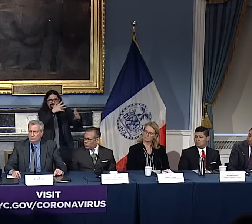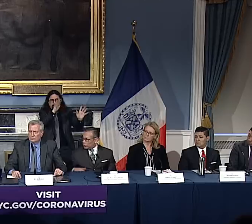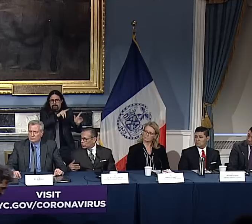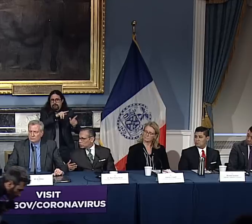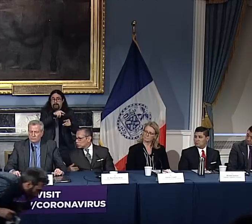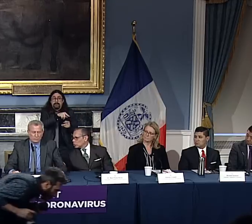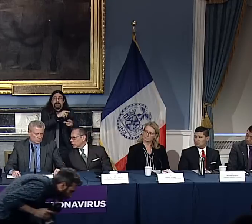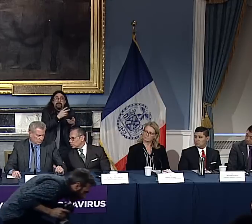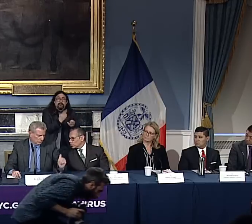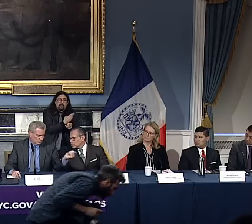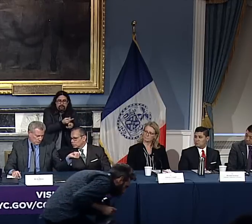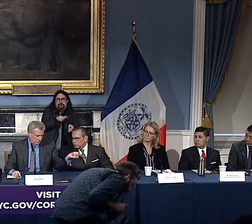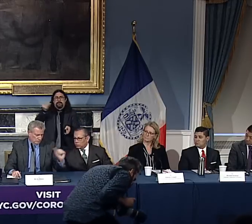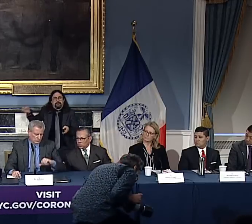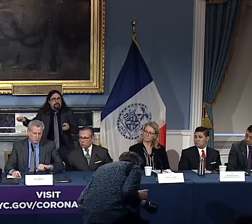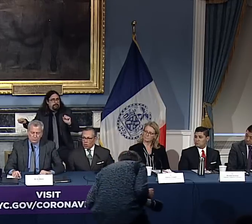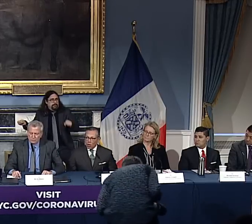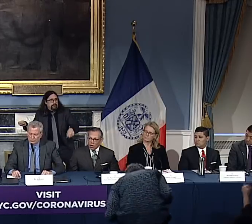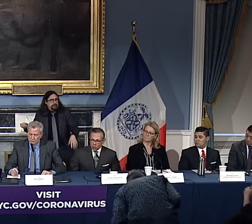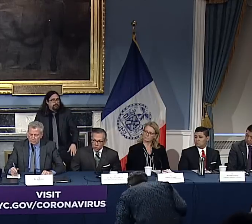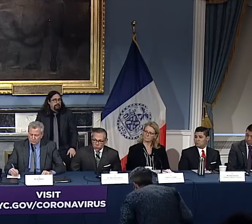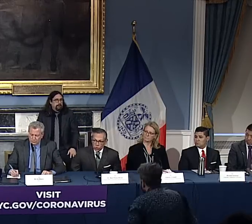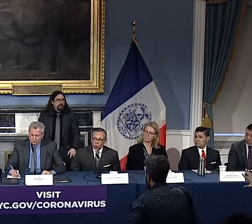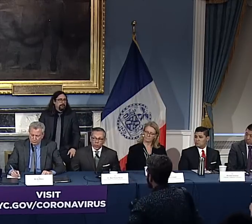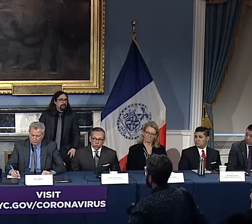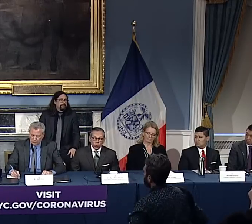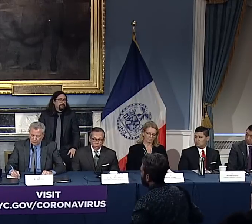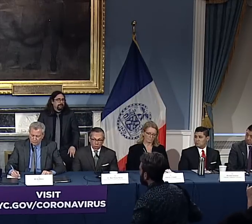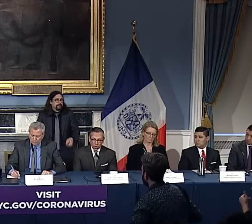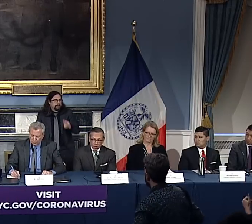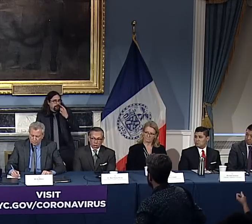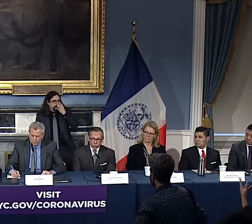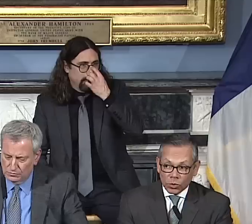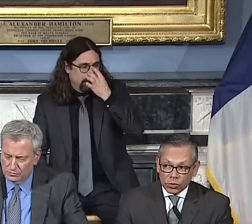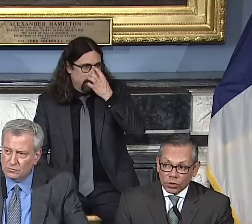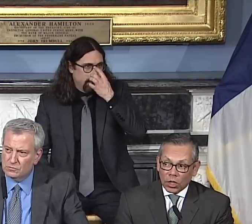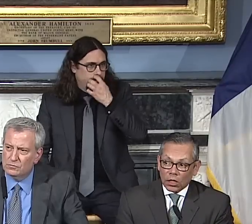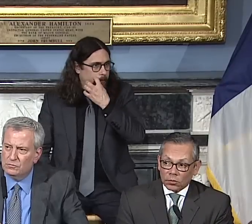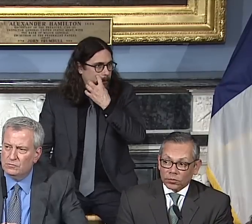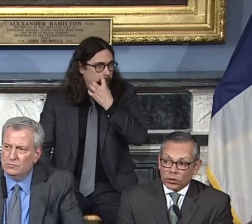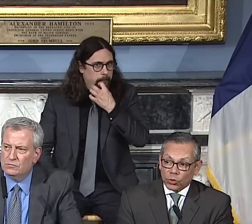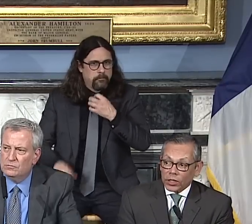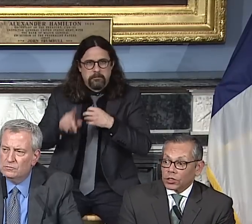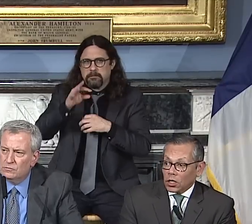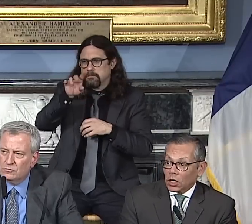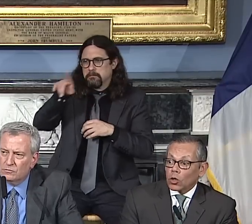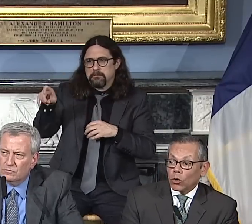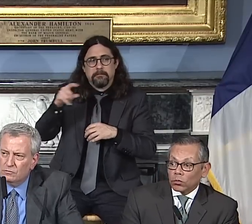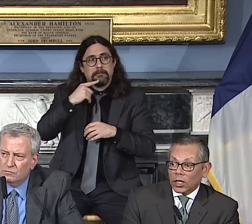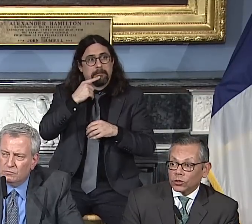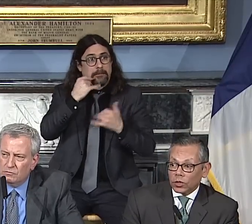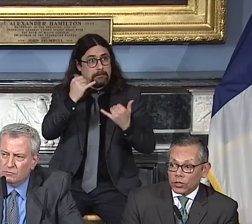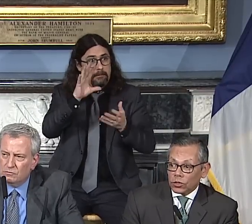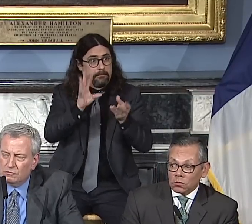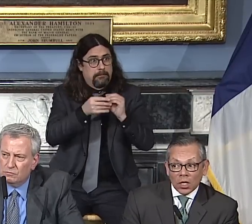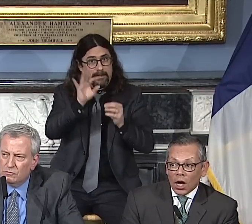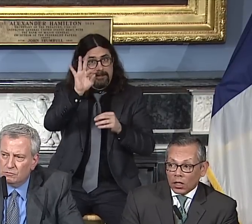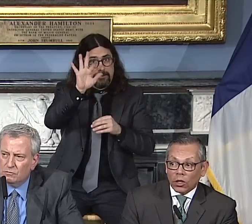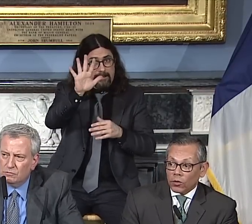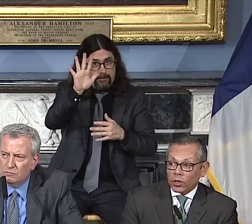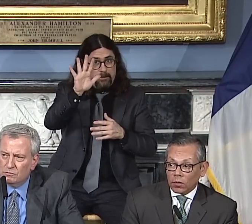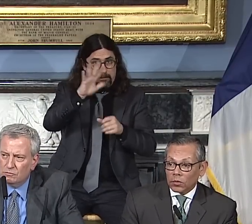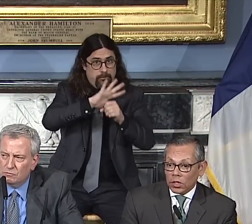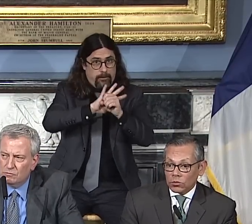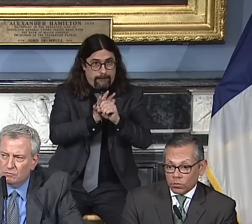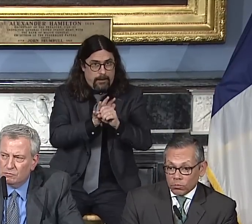many? Do we have any sense of the condition of 22 are in hospitals. The rest are at home isolation. A